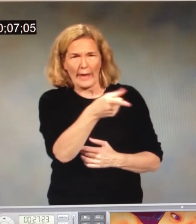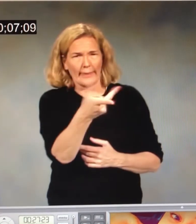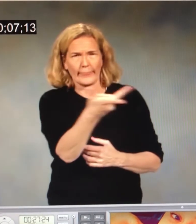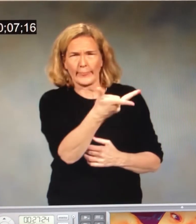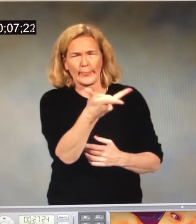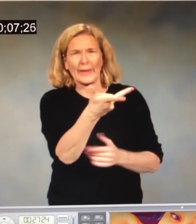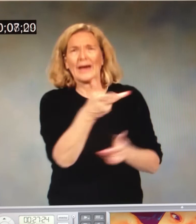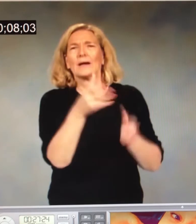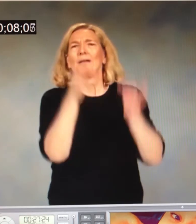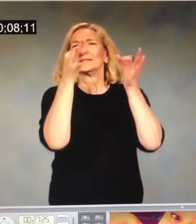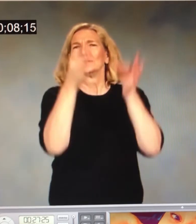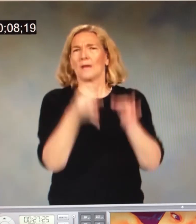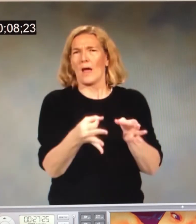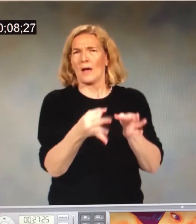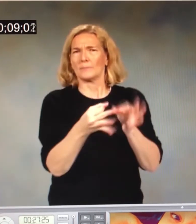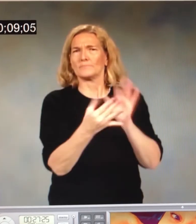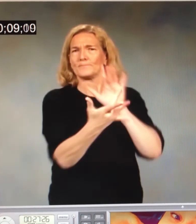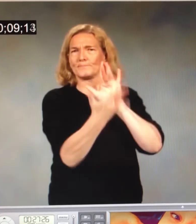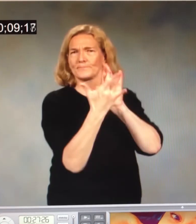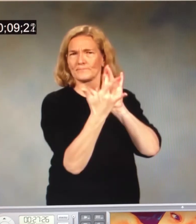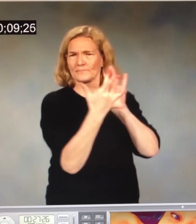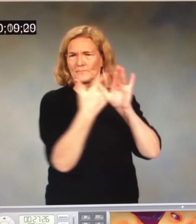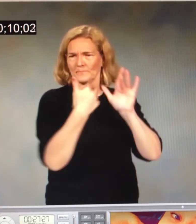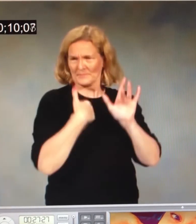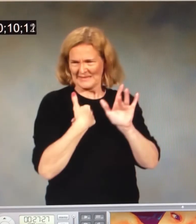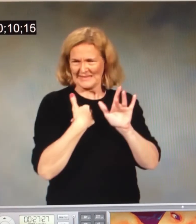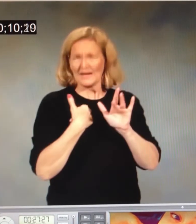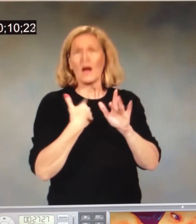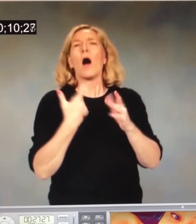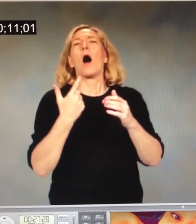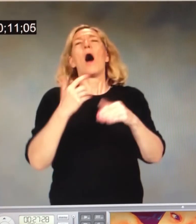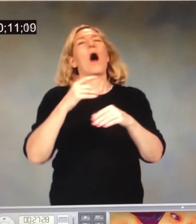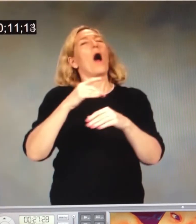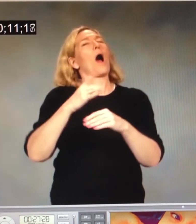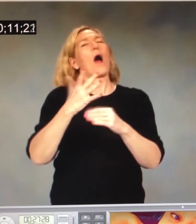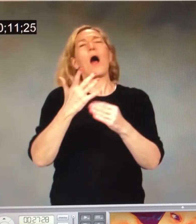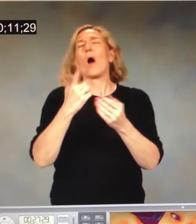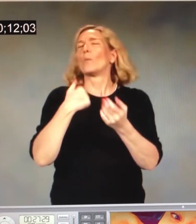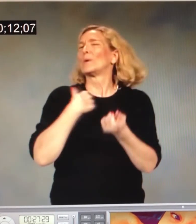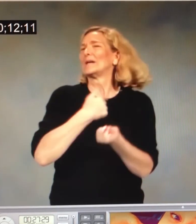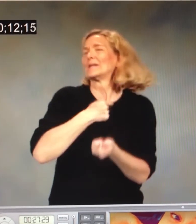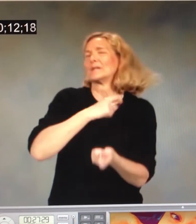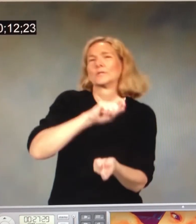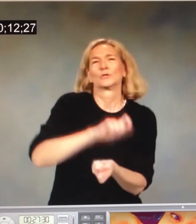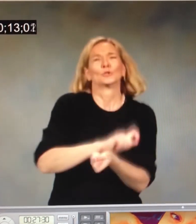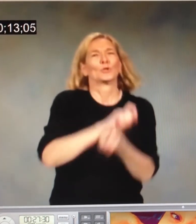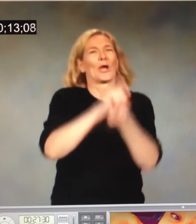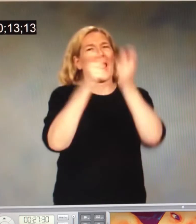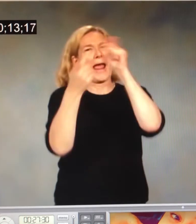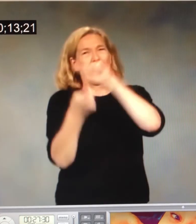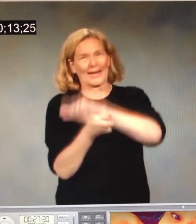I wasn't sure why the 3 of them decided to contact me, honestly.